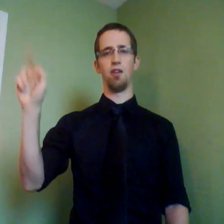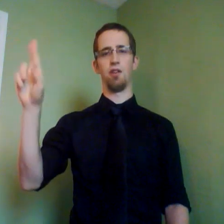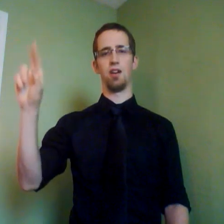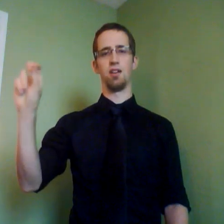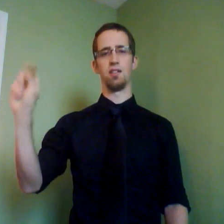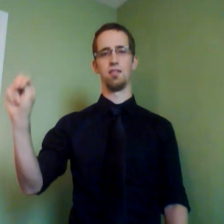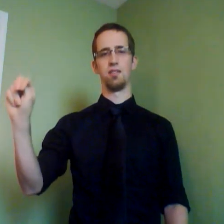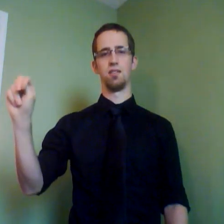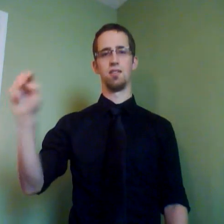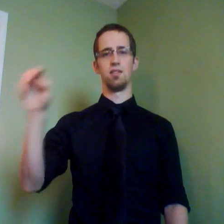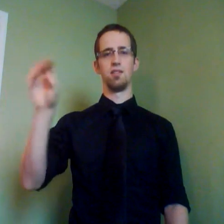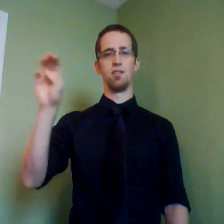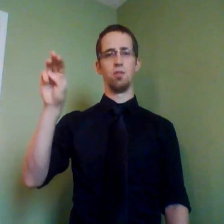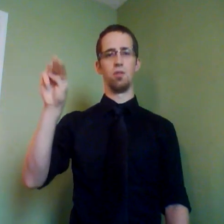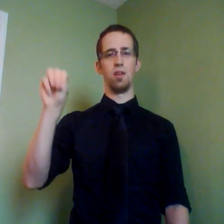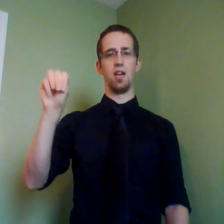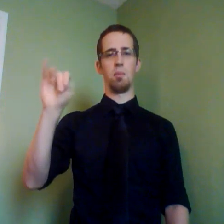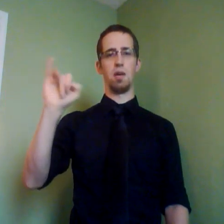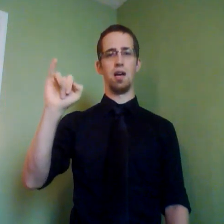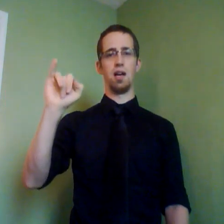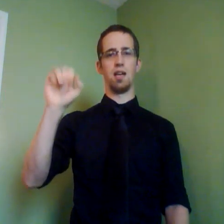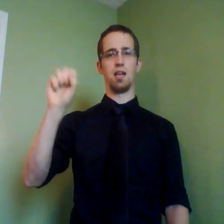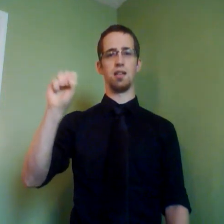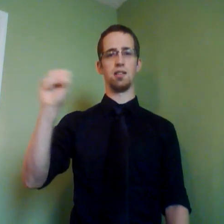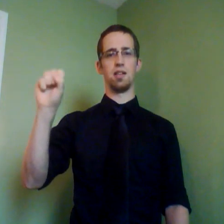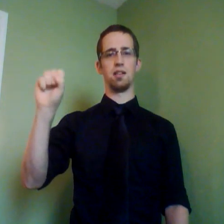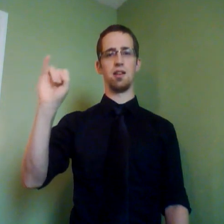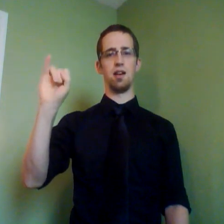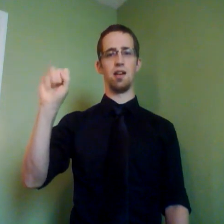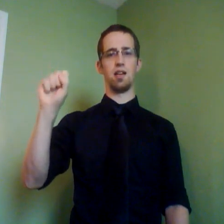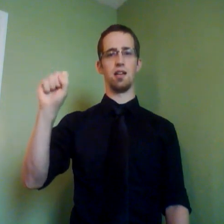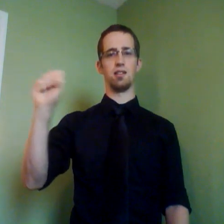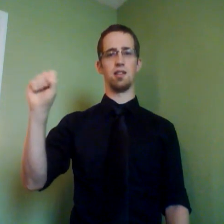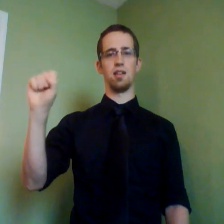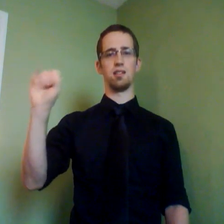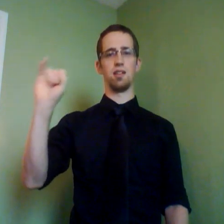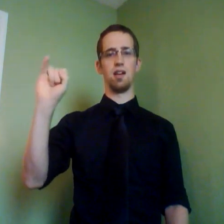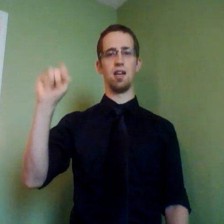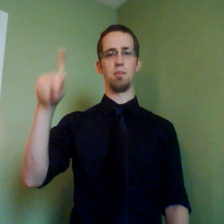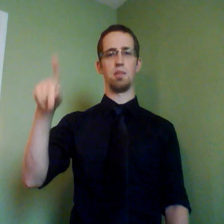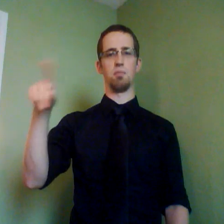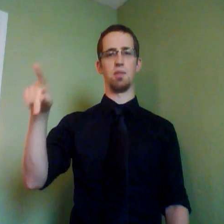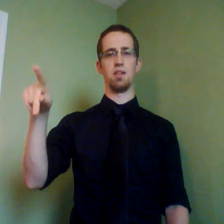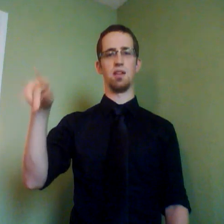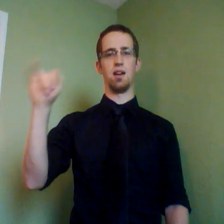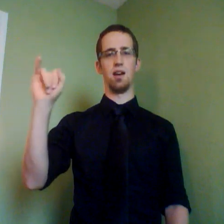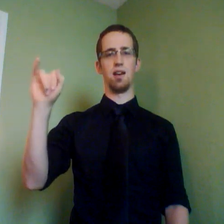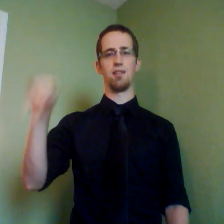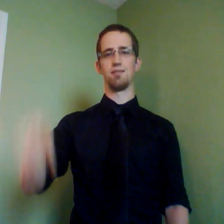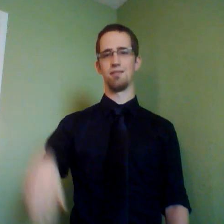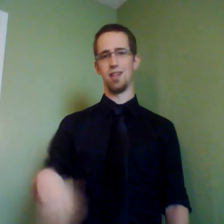Aaron, or M, I, S, S, I, S, S, I, P, P, I, that kind